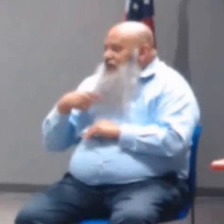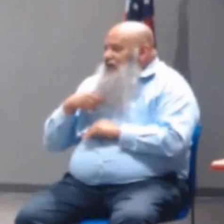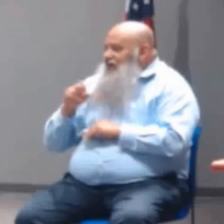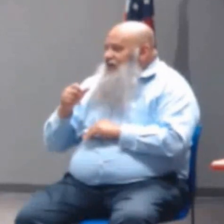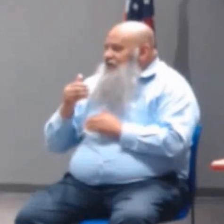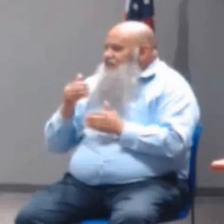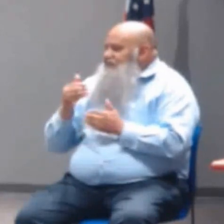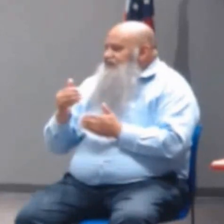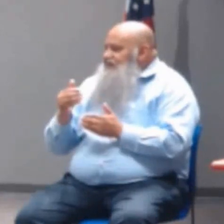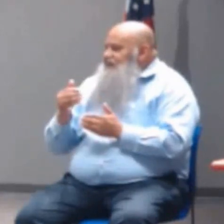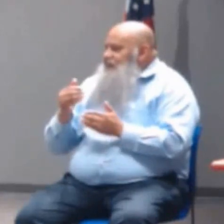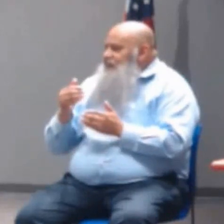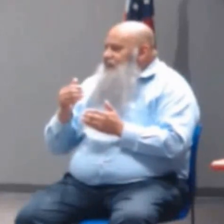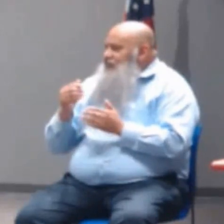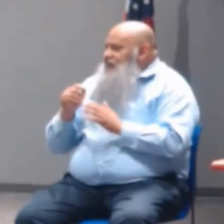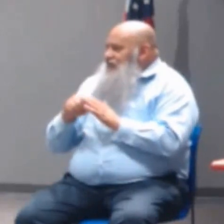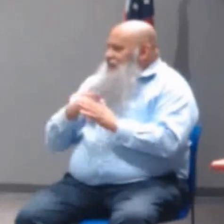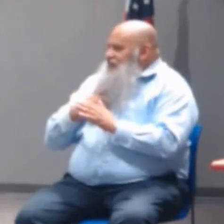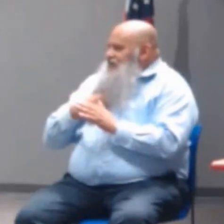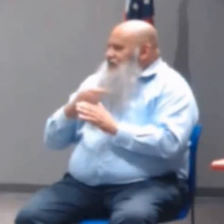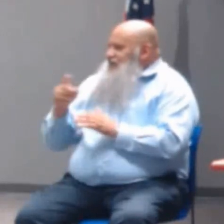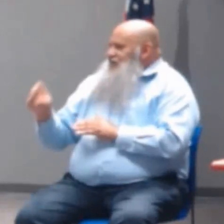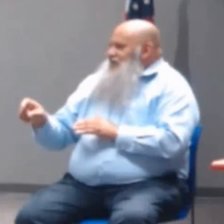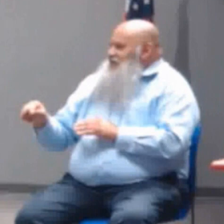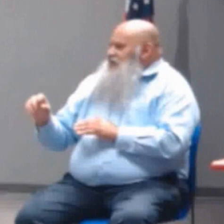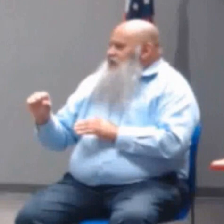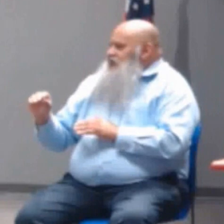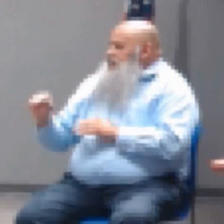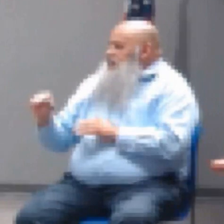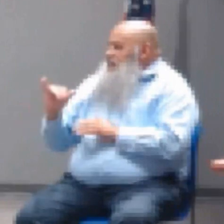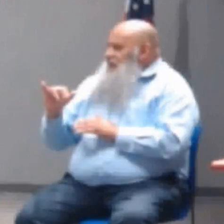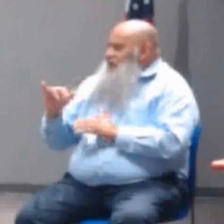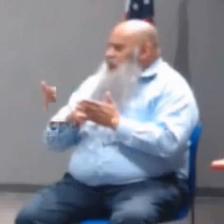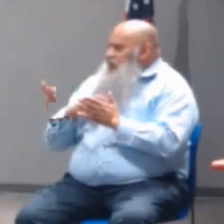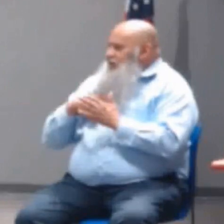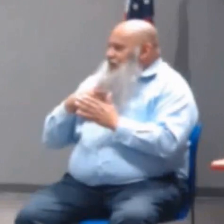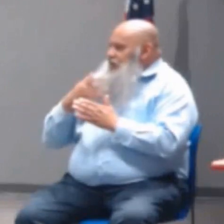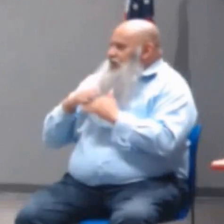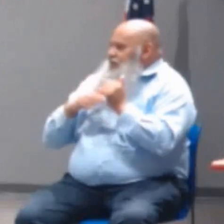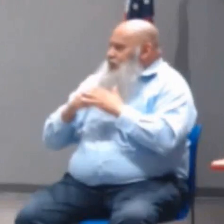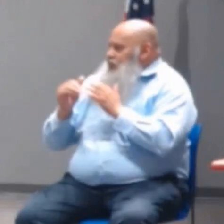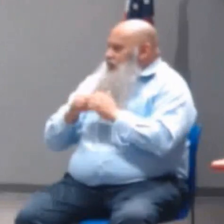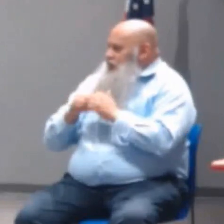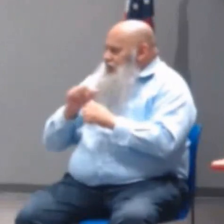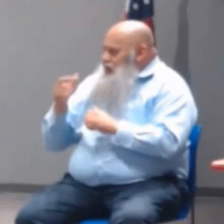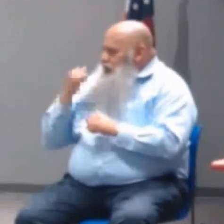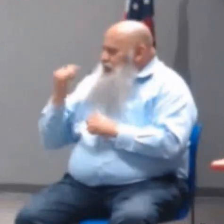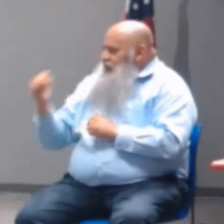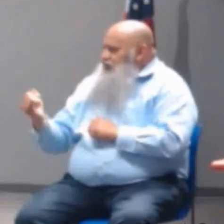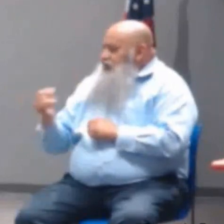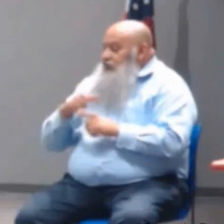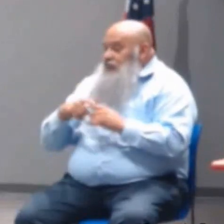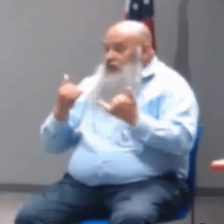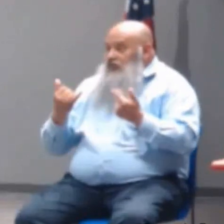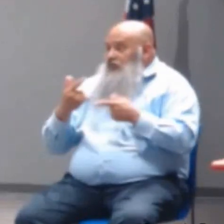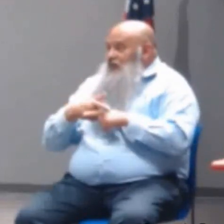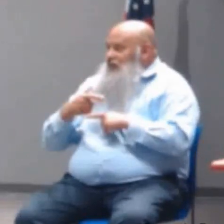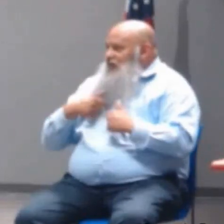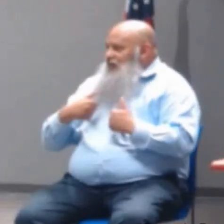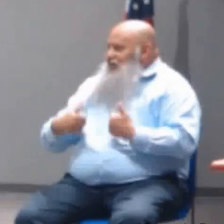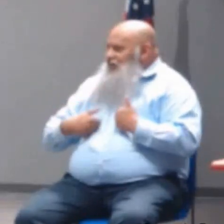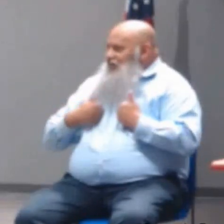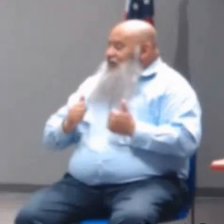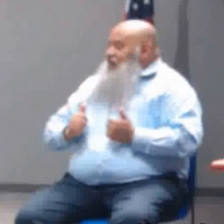I took comfort from. Can you imagine? But today, I'm living a life that I once dared